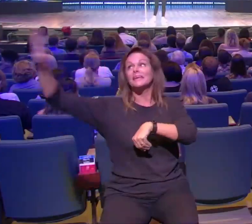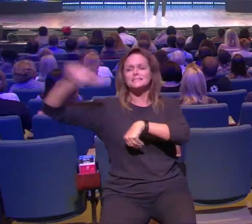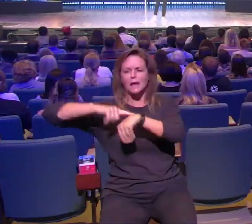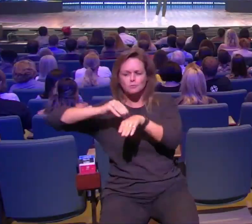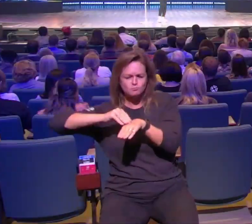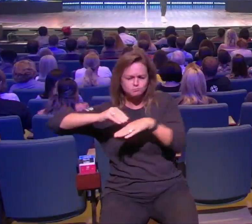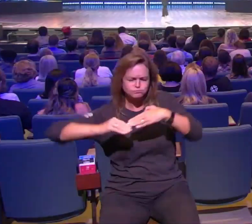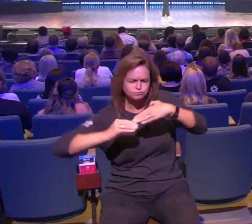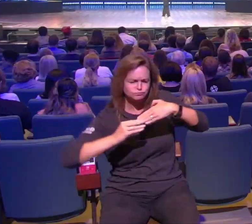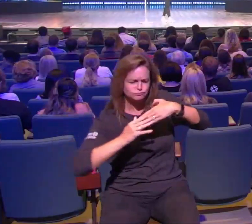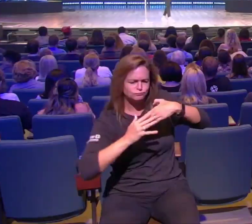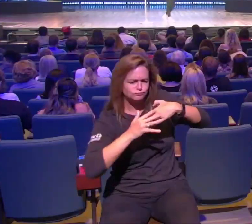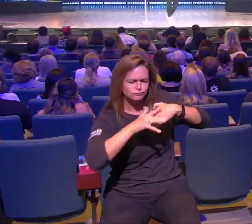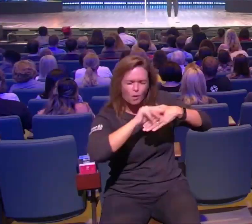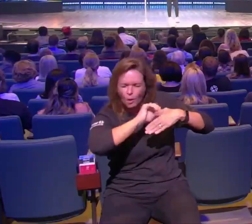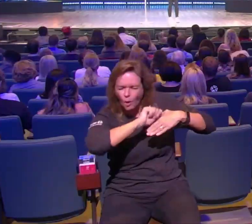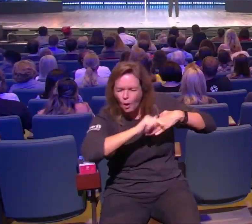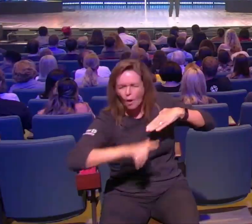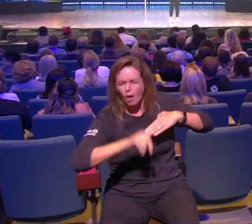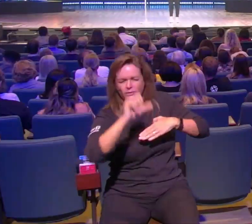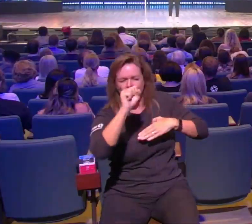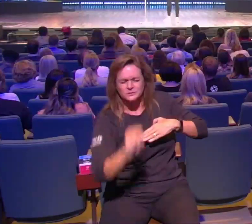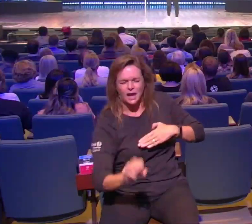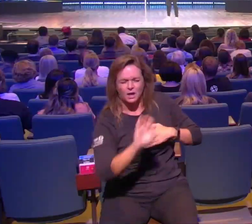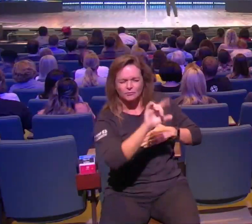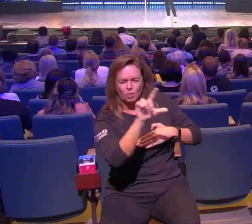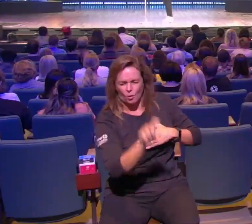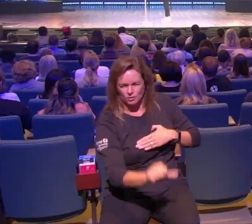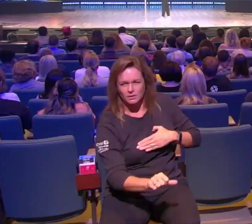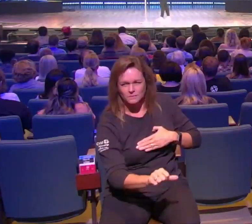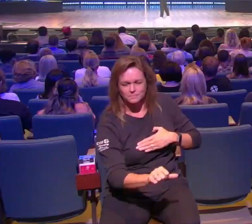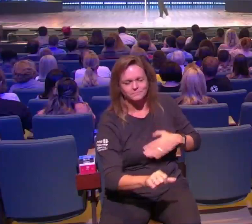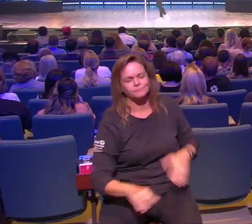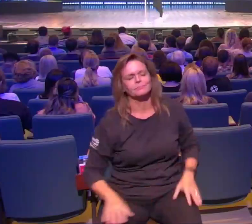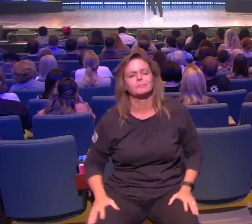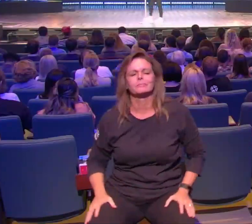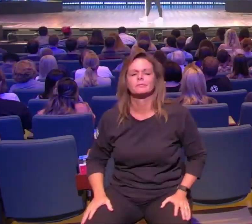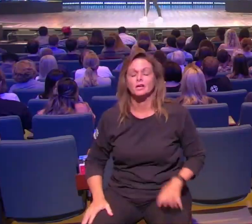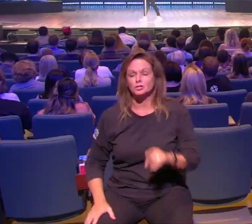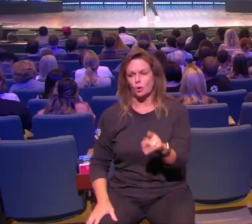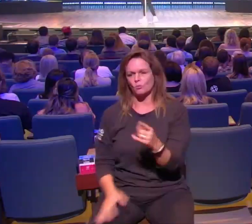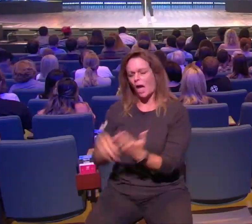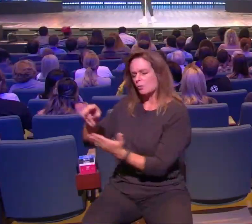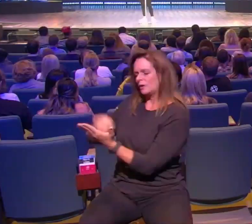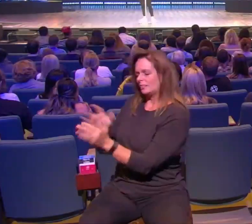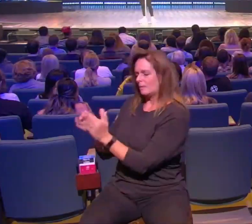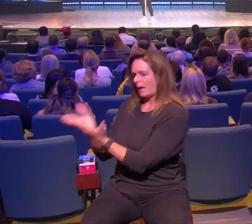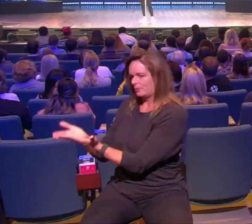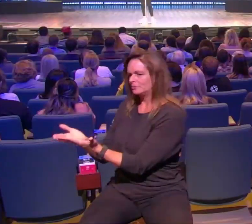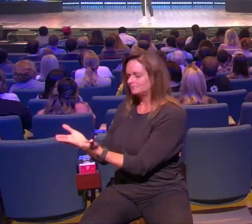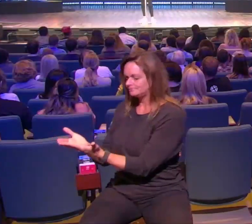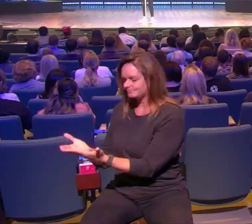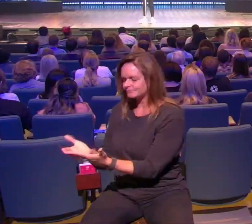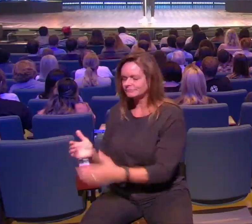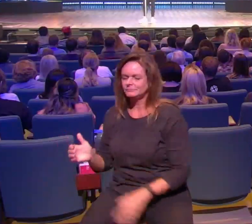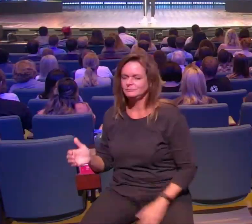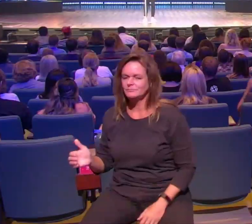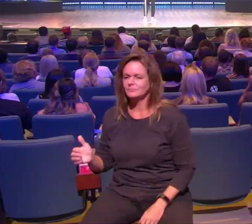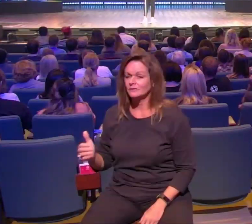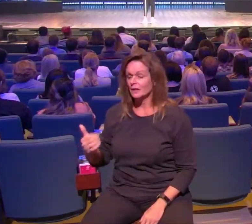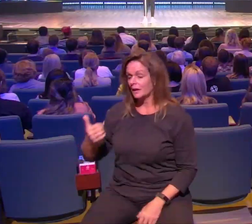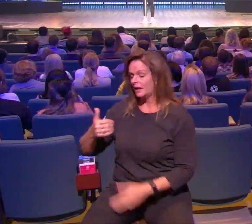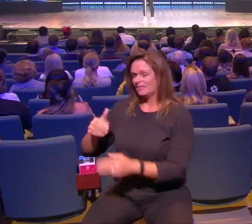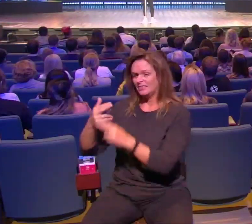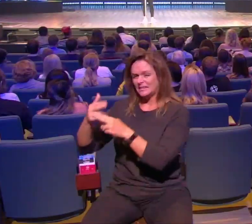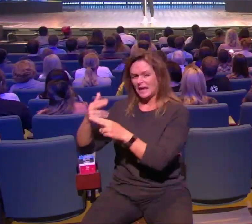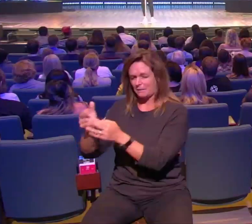book, probably because of its name, Numbers. I am not very good at math, so I usually stay away from this book. I steered